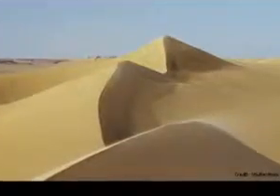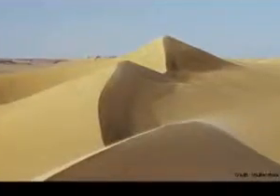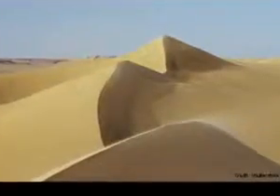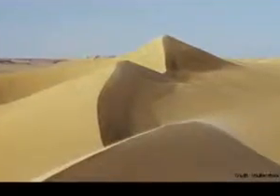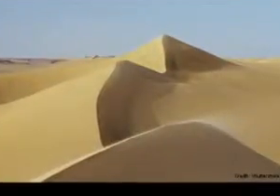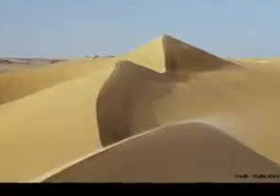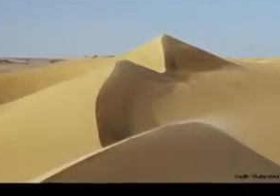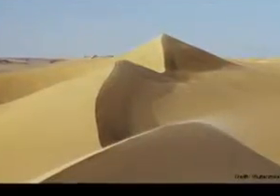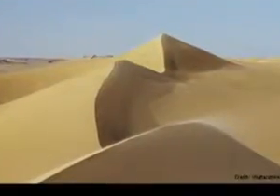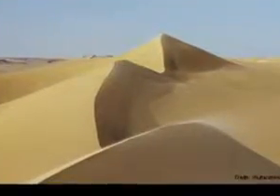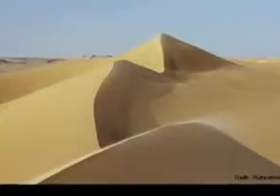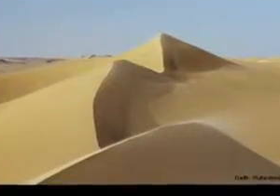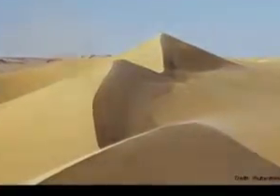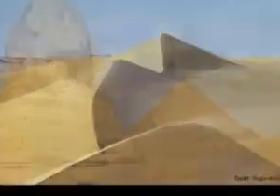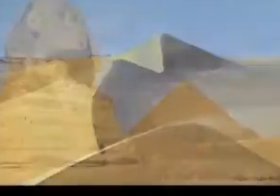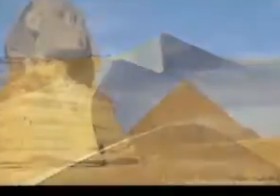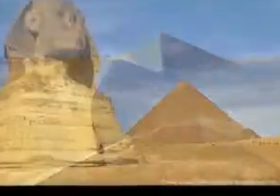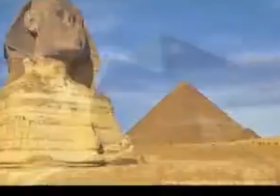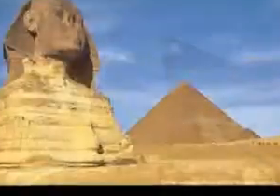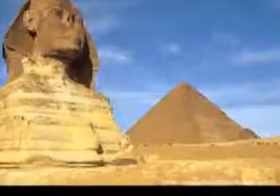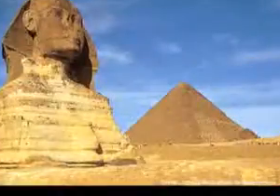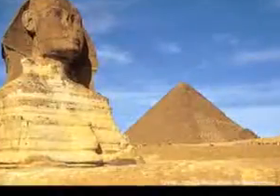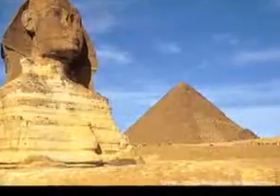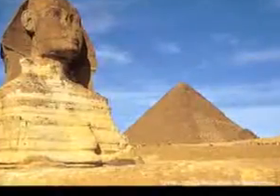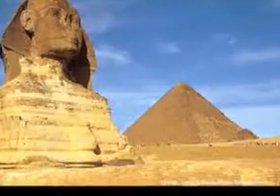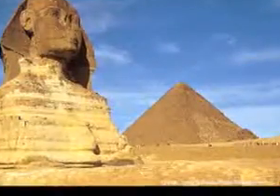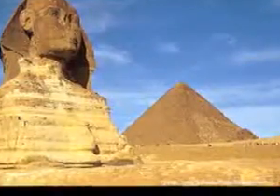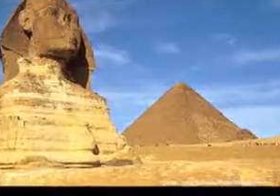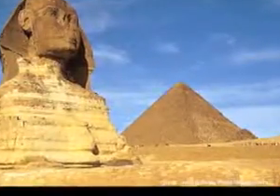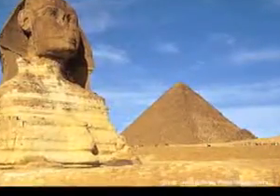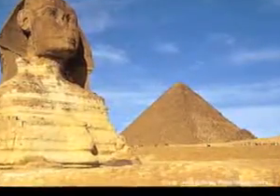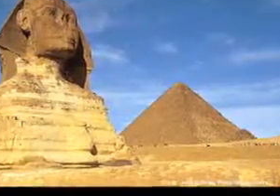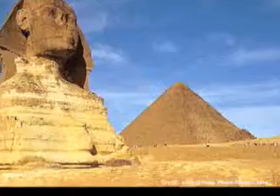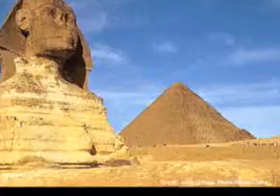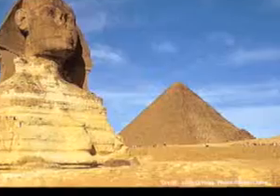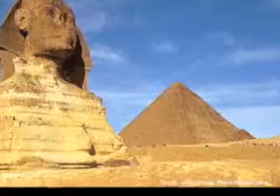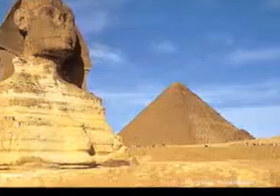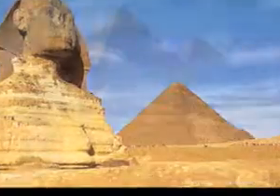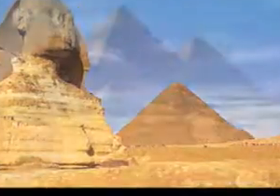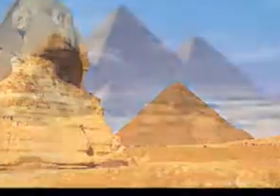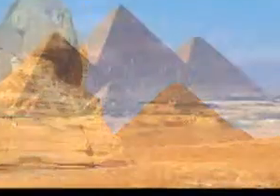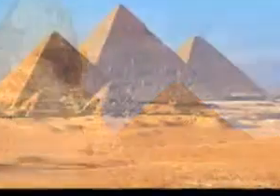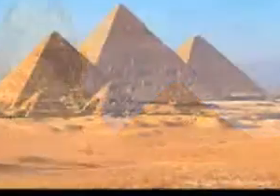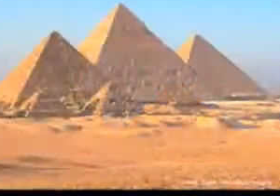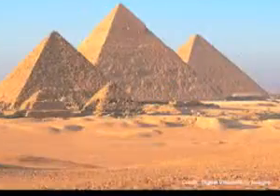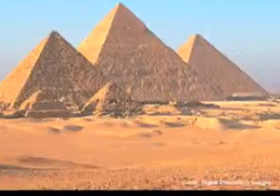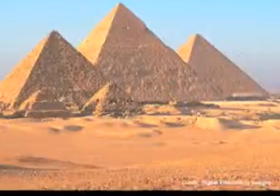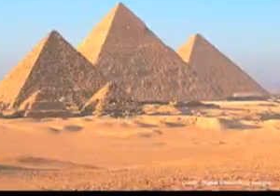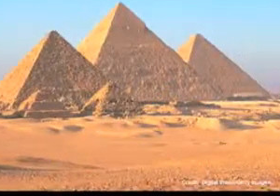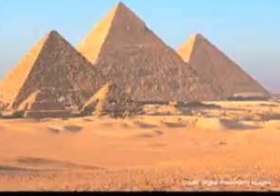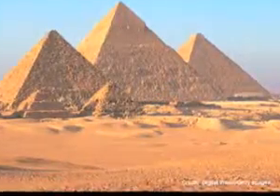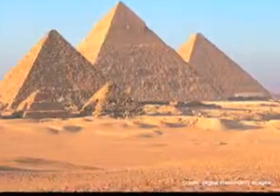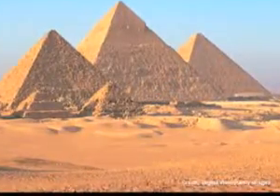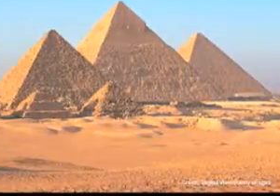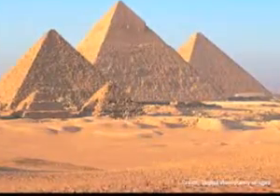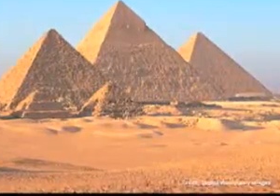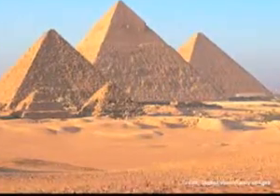And because it was such a very hot and very dry climate, bodies buried in that way often were naturally